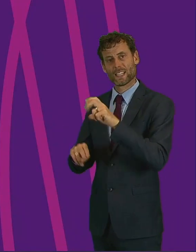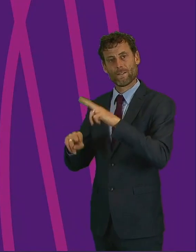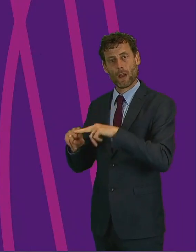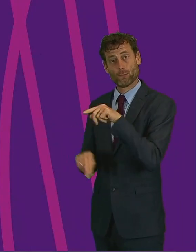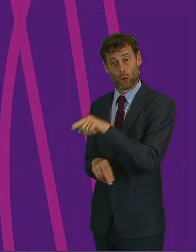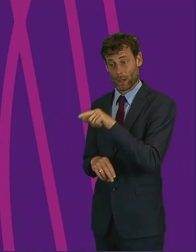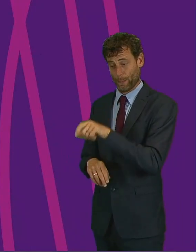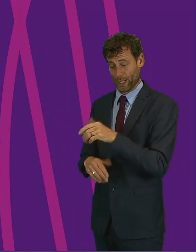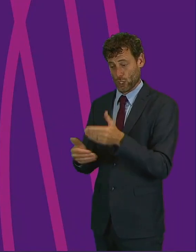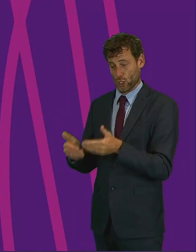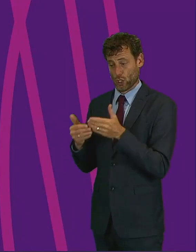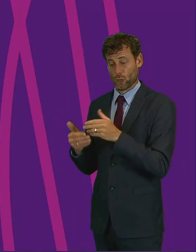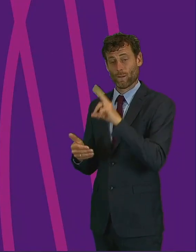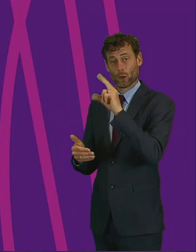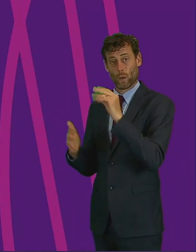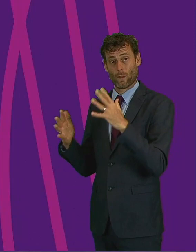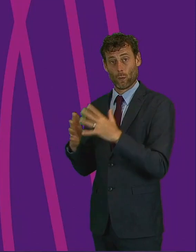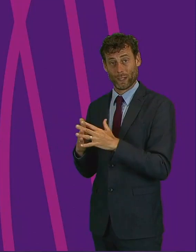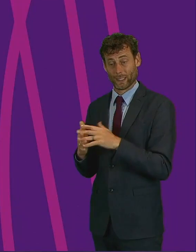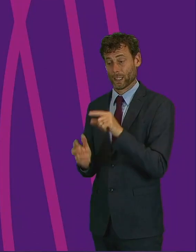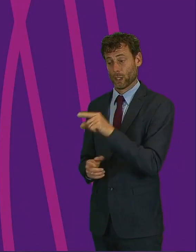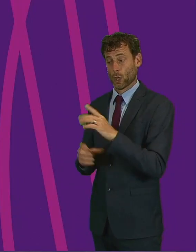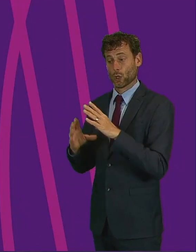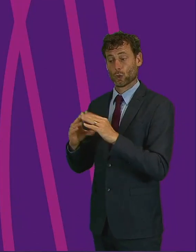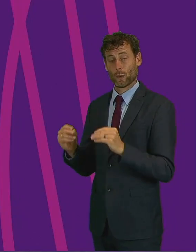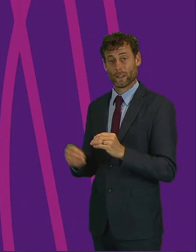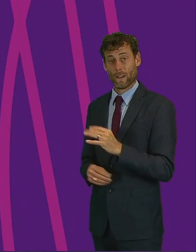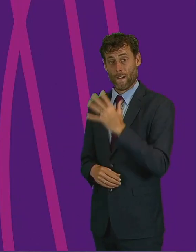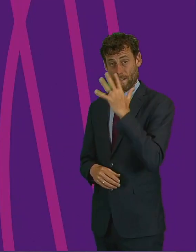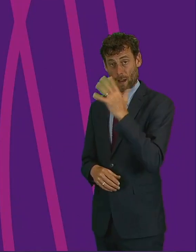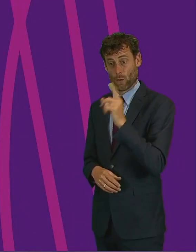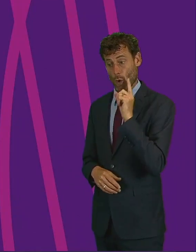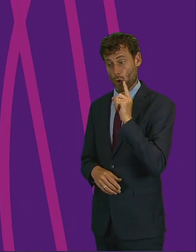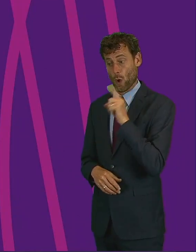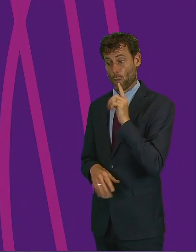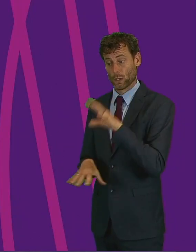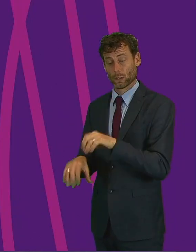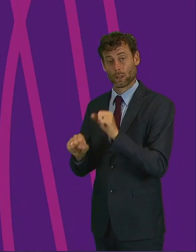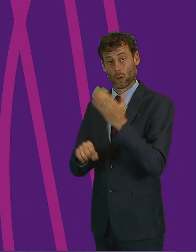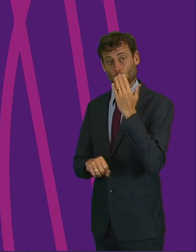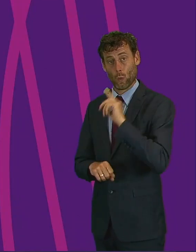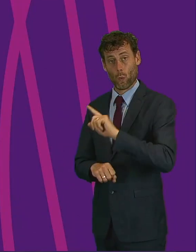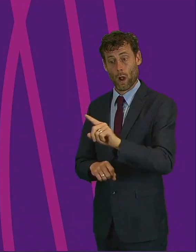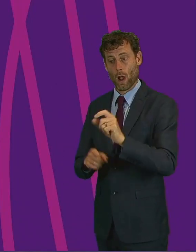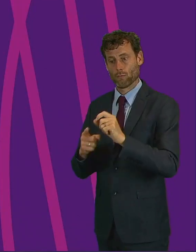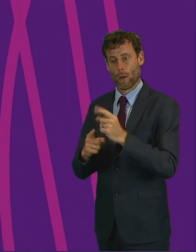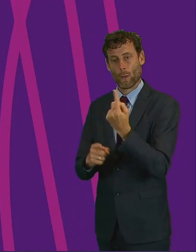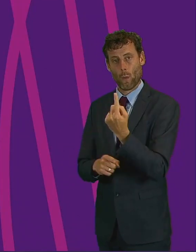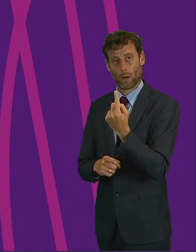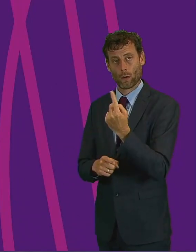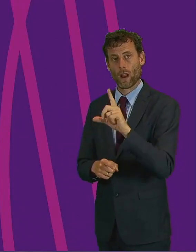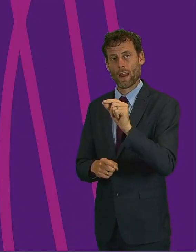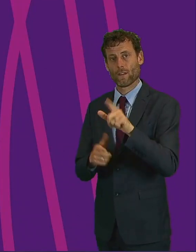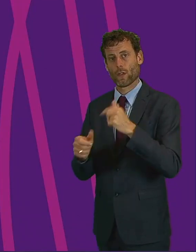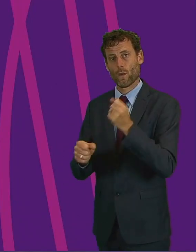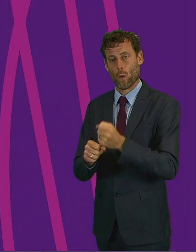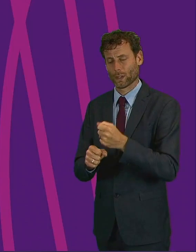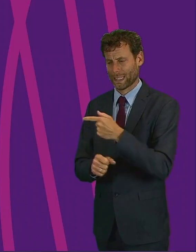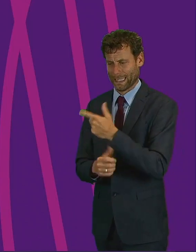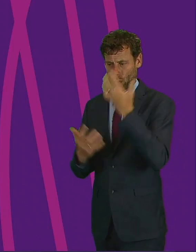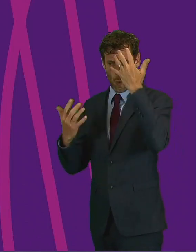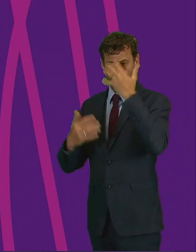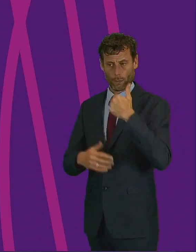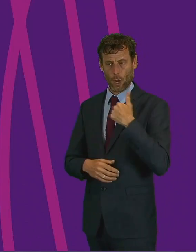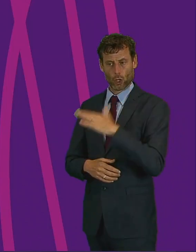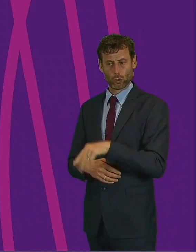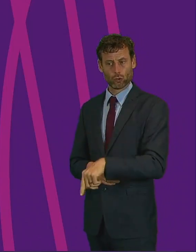His twin 5-year-old girls are due to start primary 1 on the 11th of August, and he's worried that they won't be allowed because of his at-risk status,